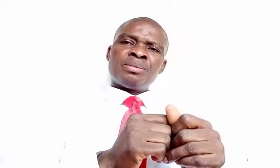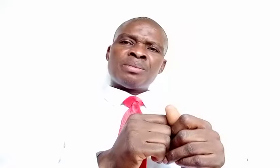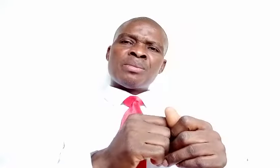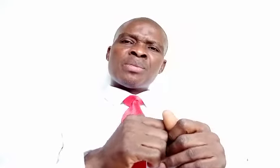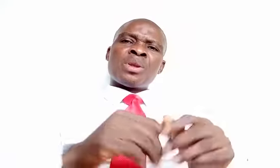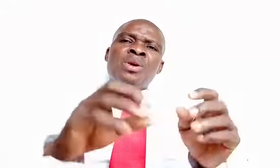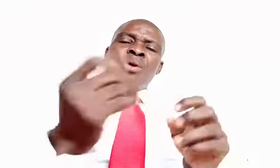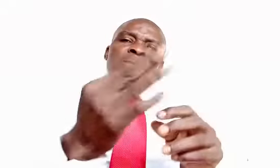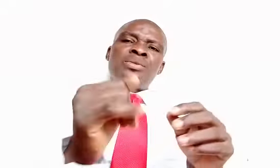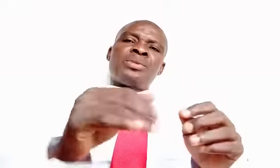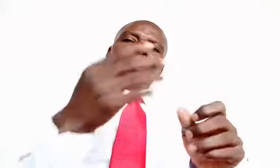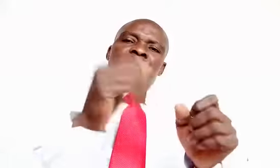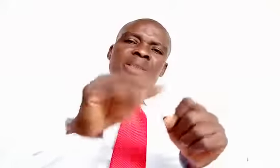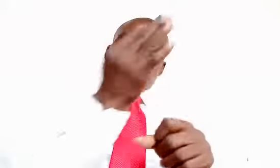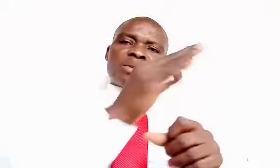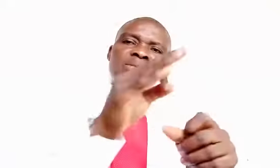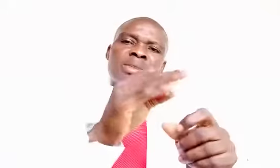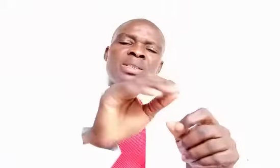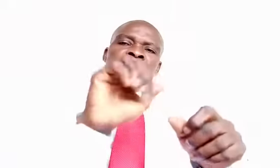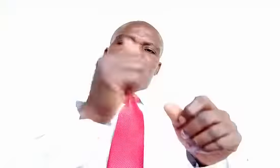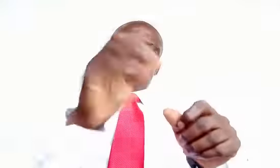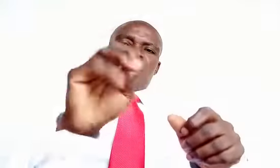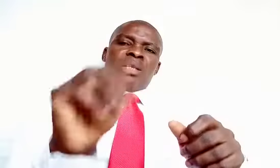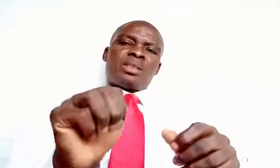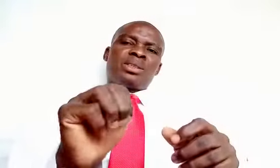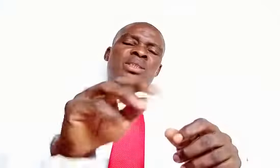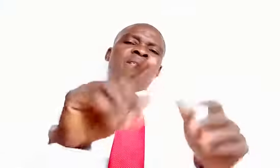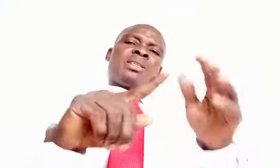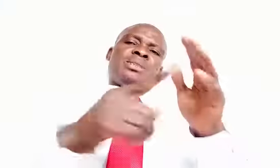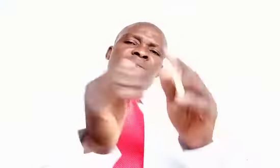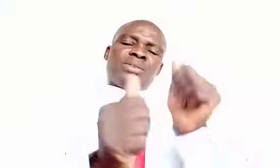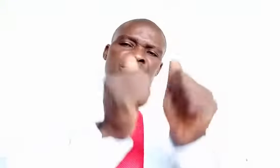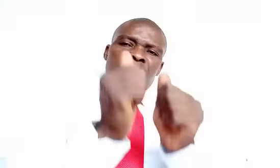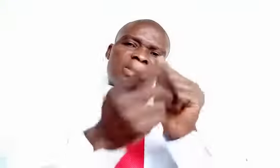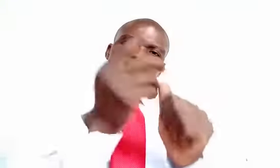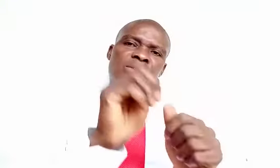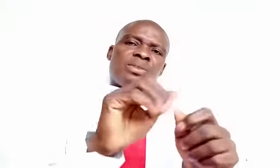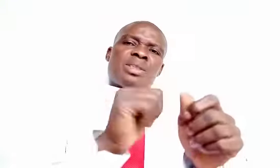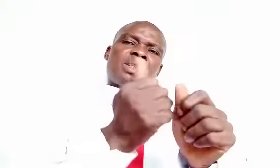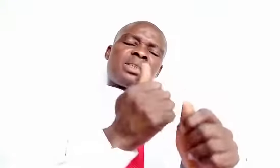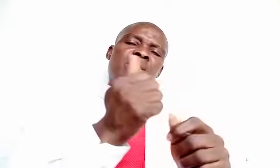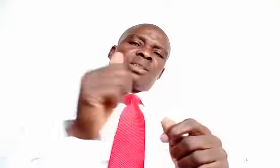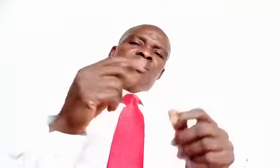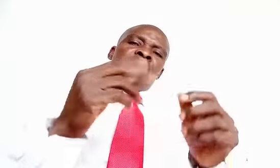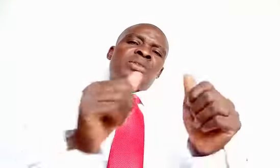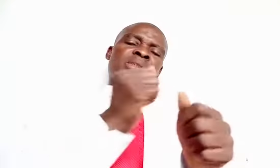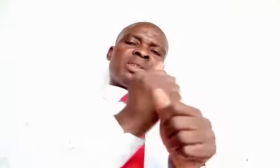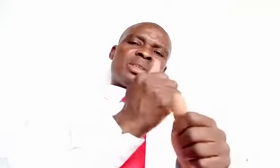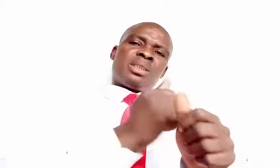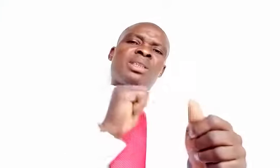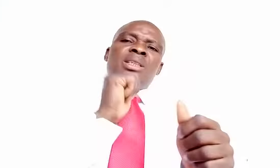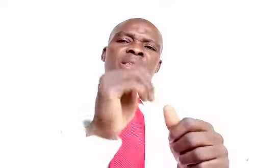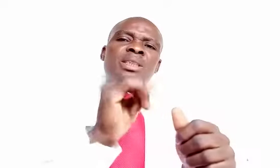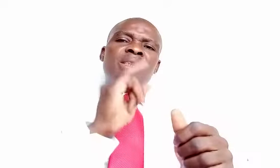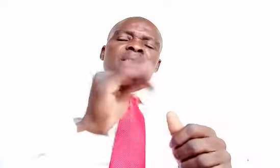Often the agent of the action, that is, the subject of an active sentence, is not known or is